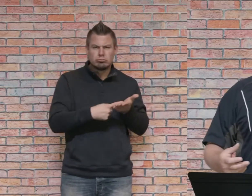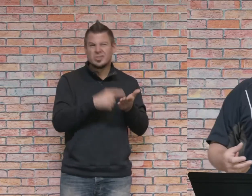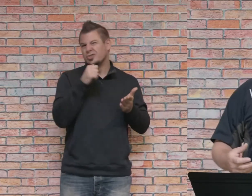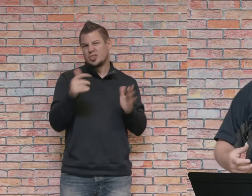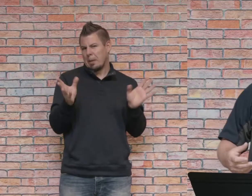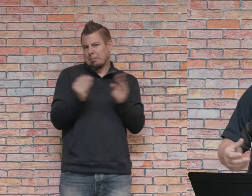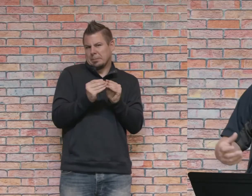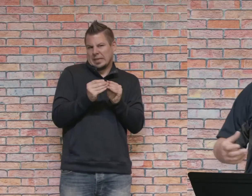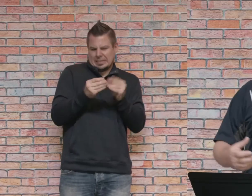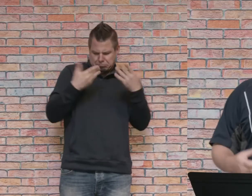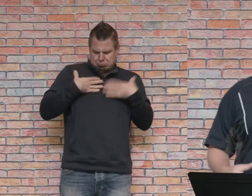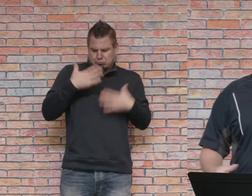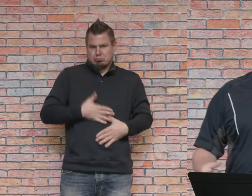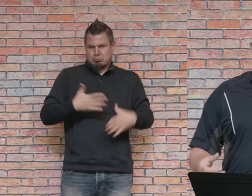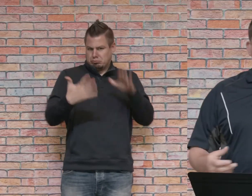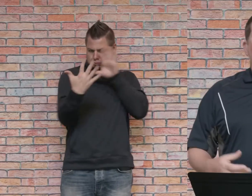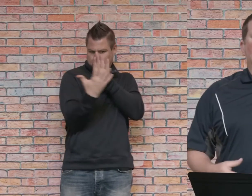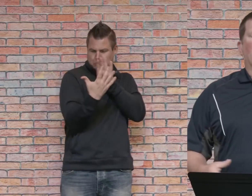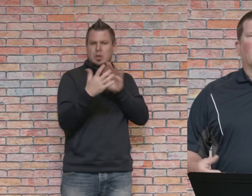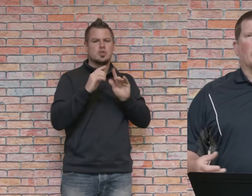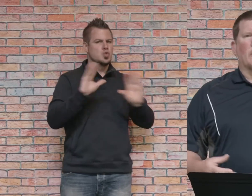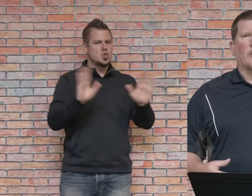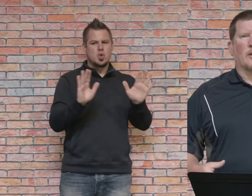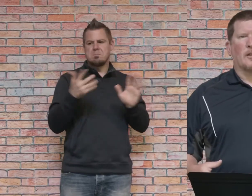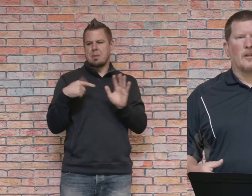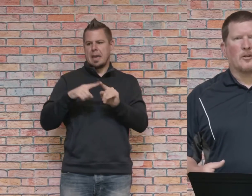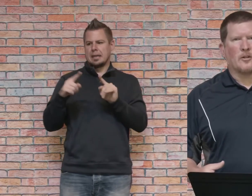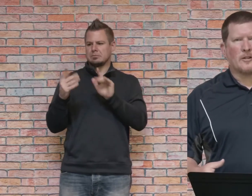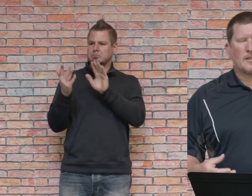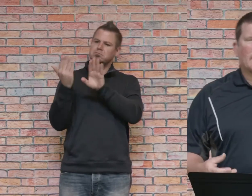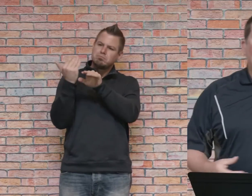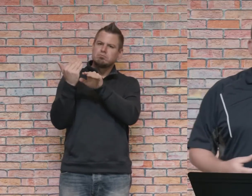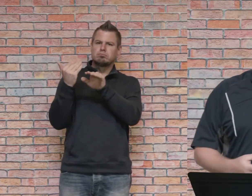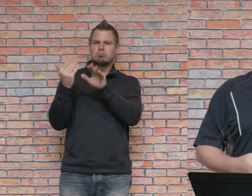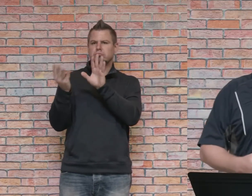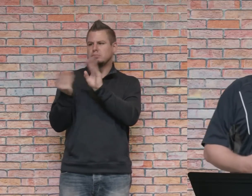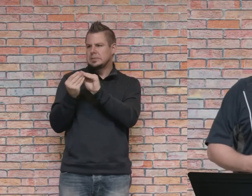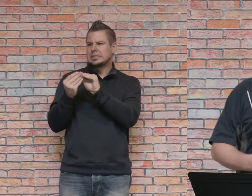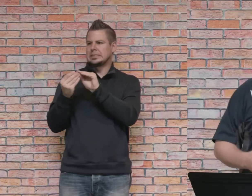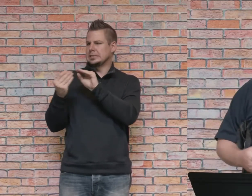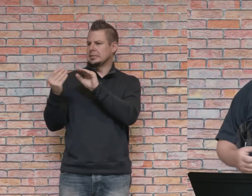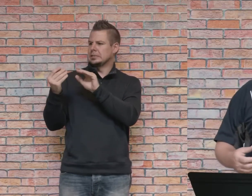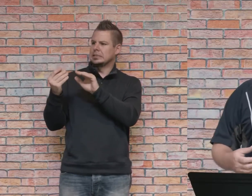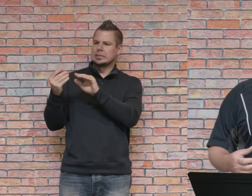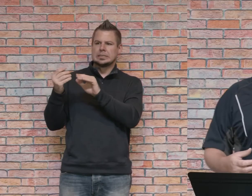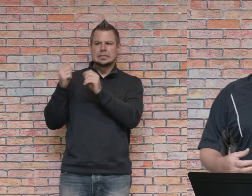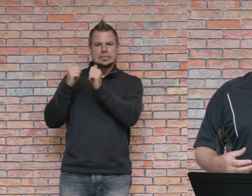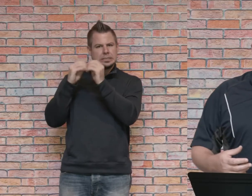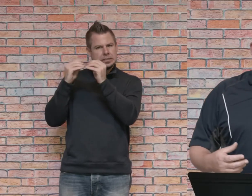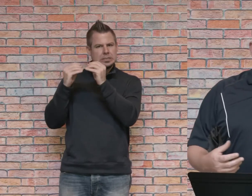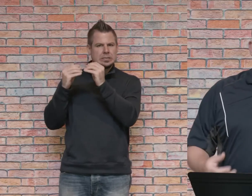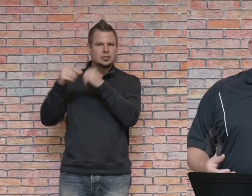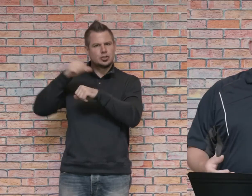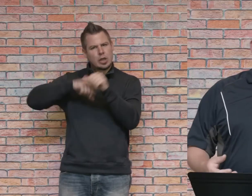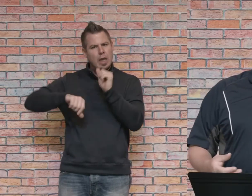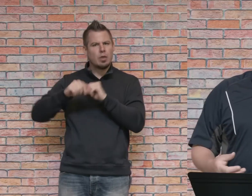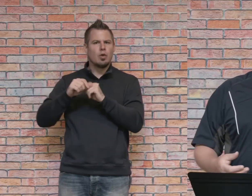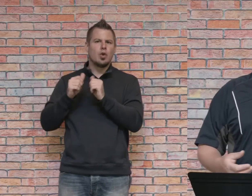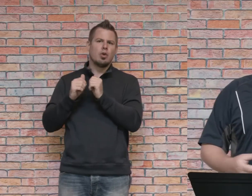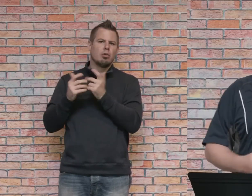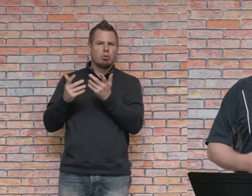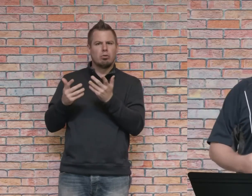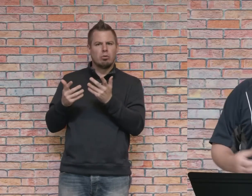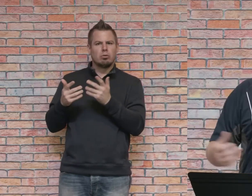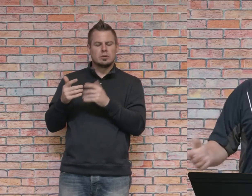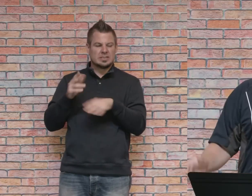physically, but on a weekly basis, you're discussing and you're growing and you're discipling one another. You can also find this on our website